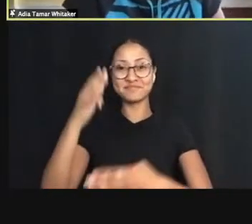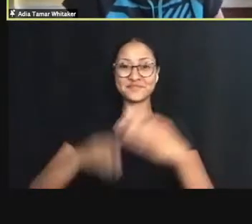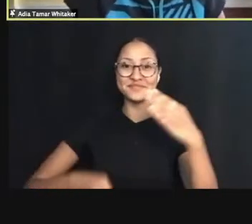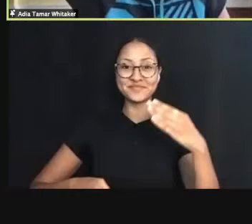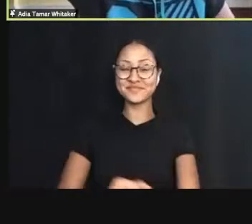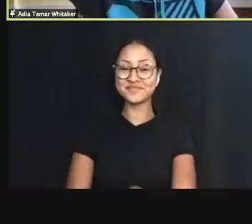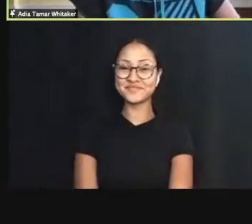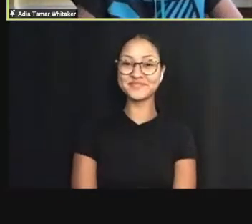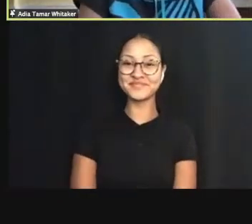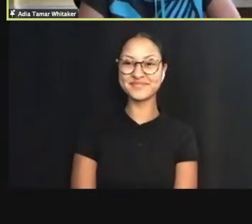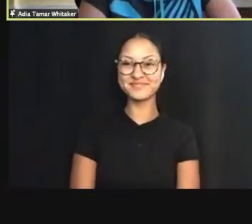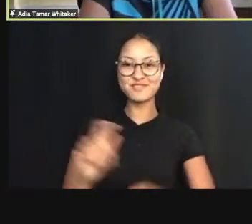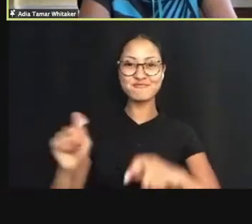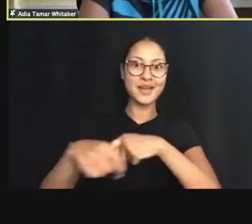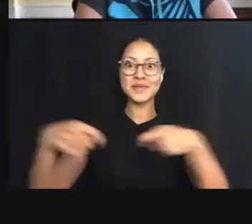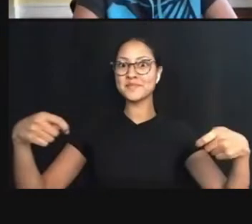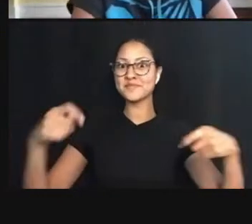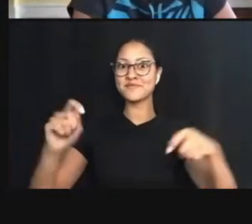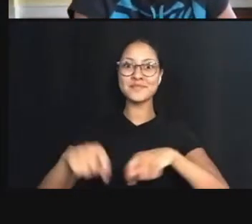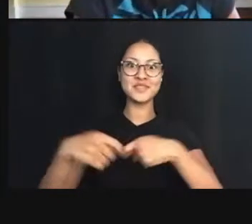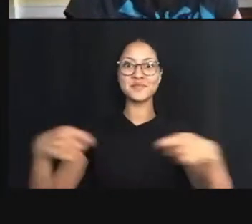Wrap it up, as they say.